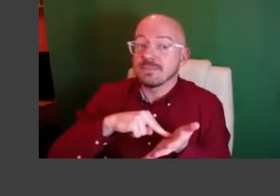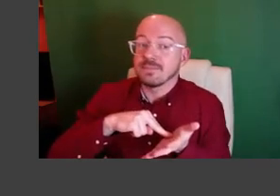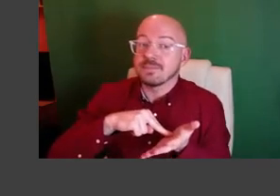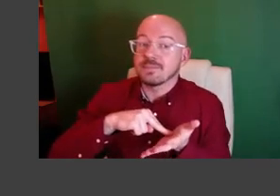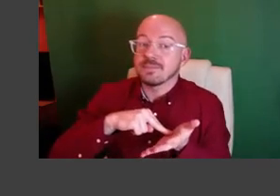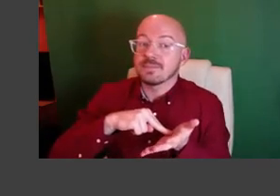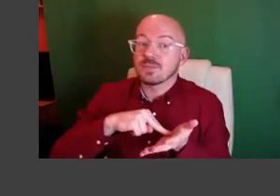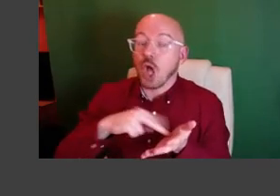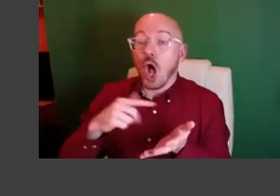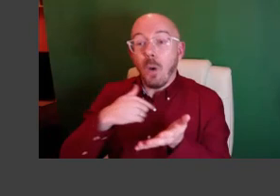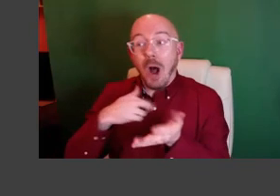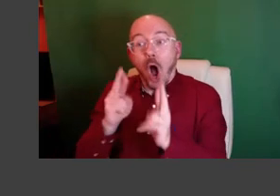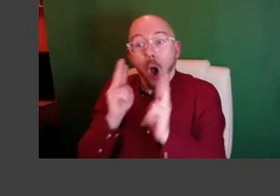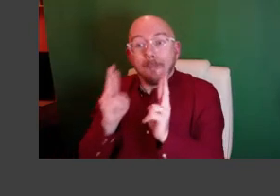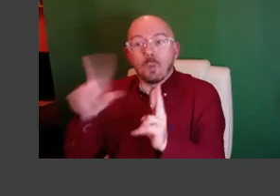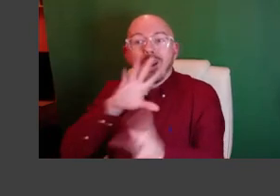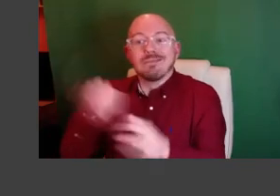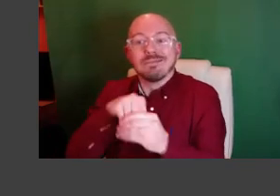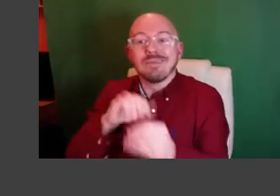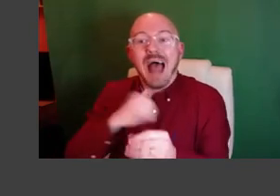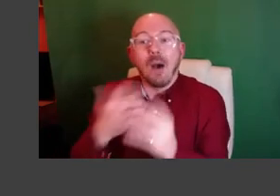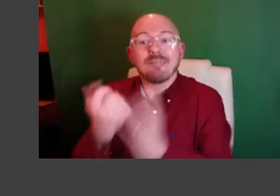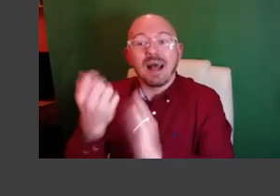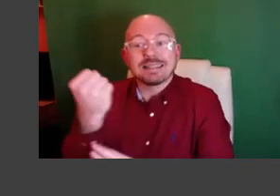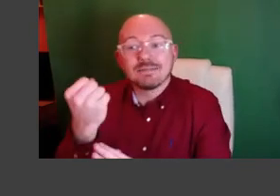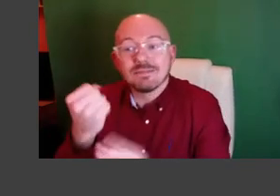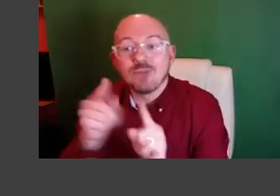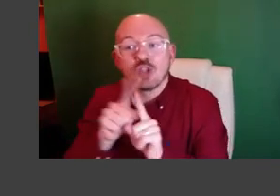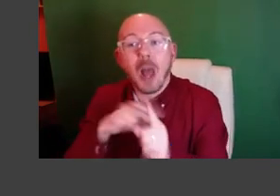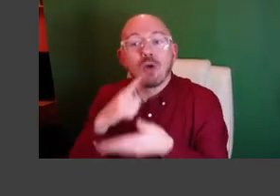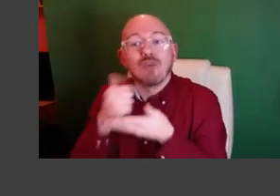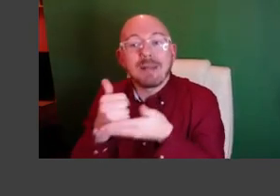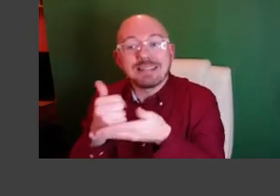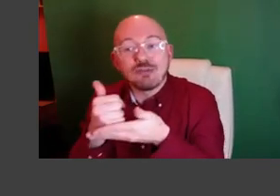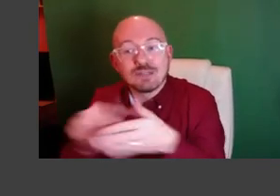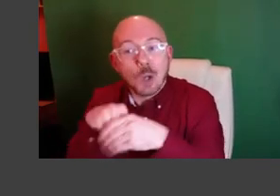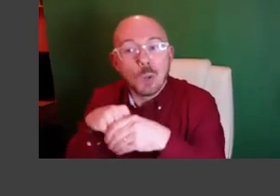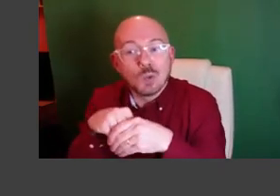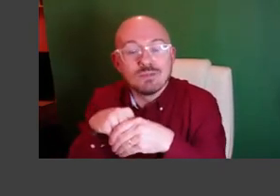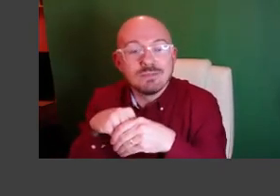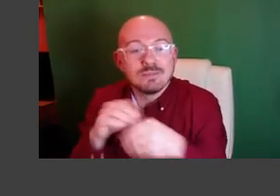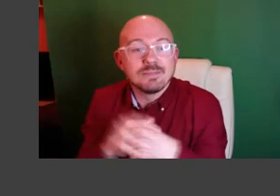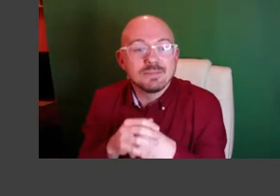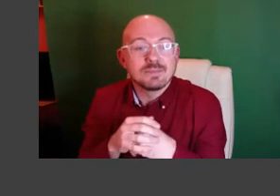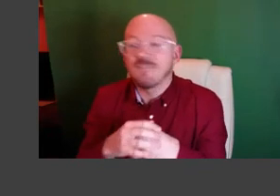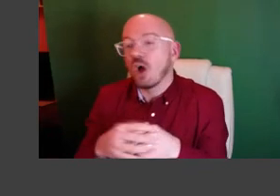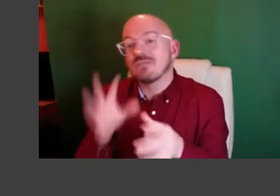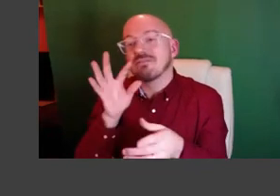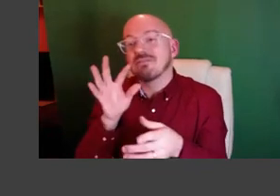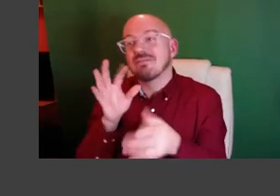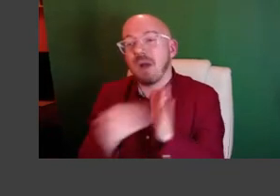National Plan. There will be a second BSL National Plan, and we are hoping that we'll be able to